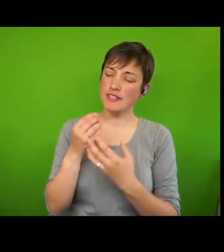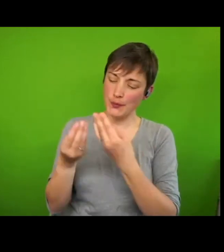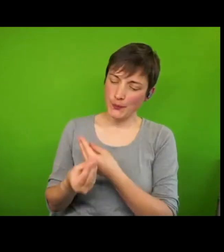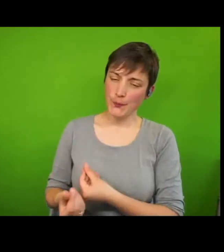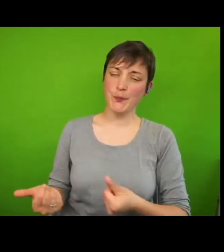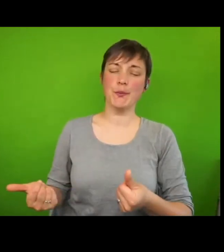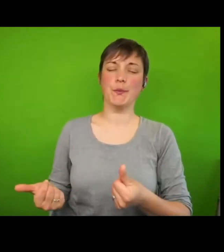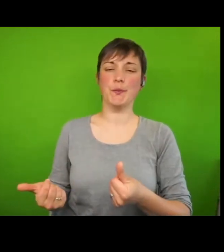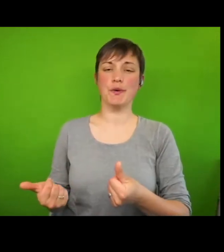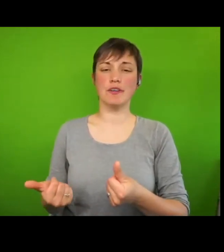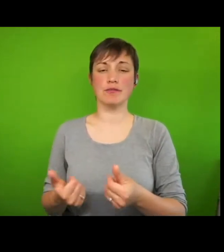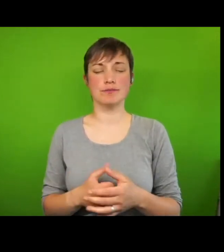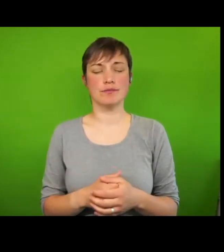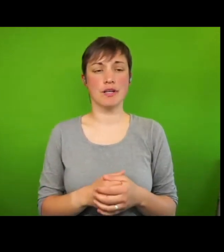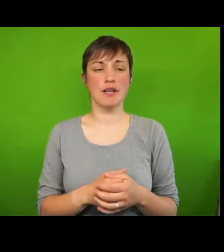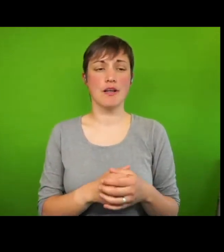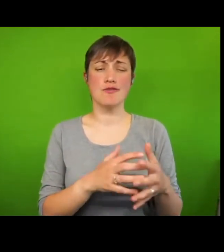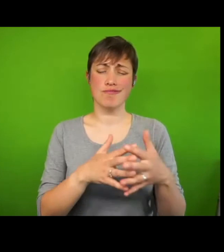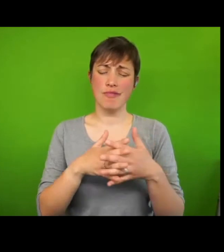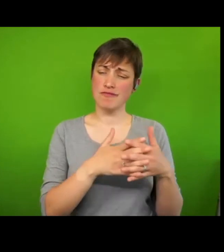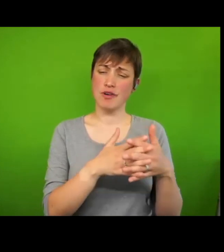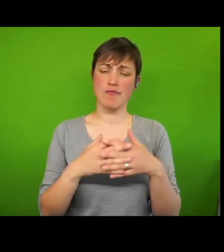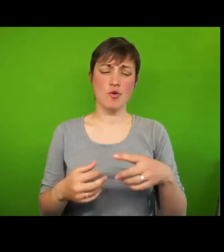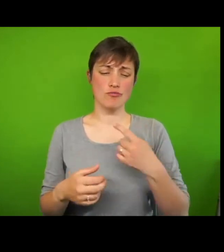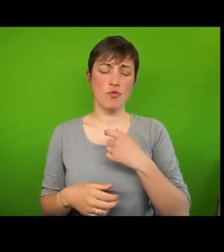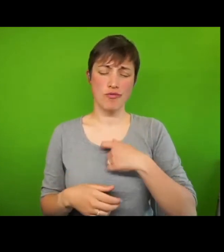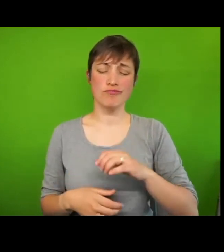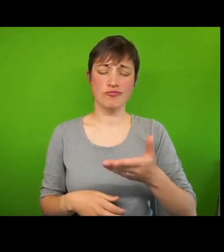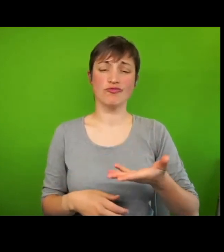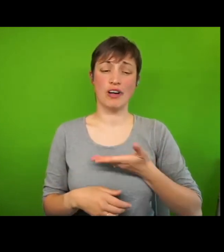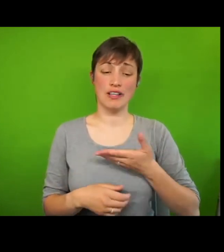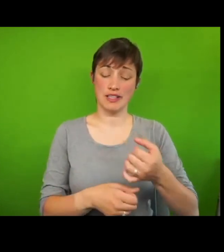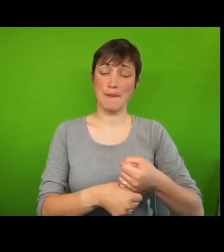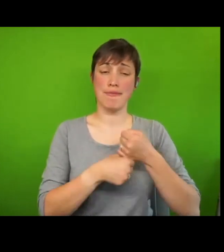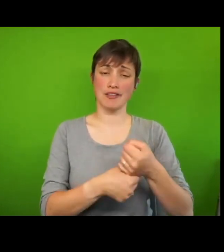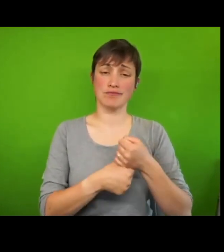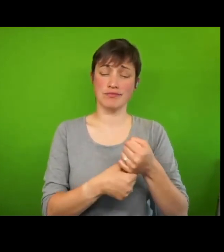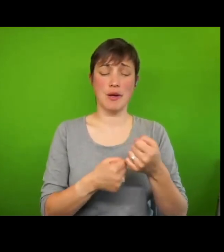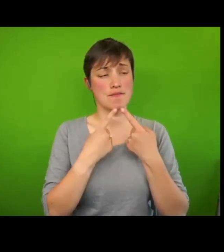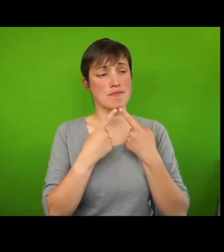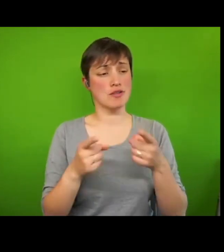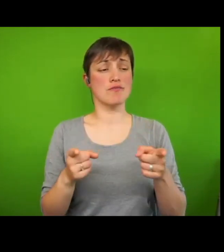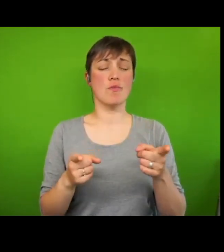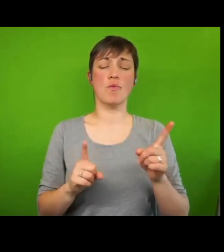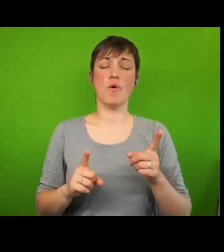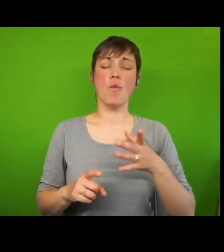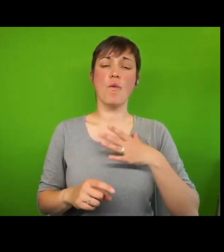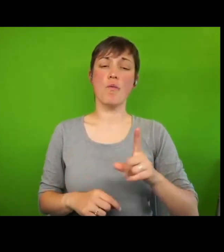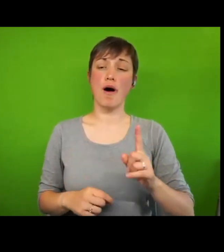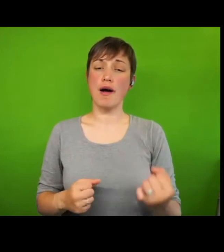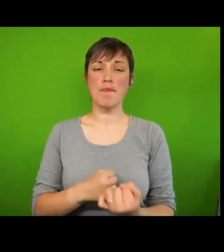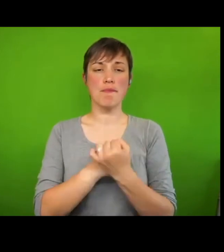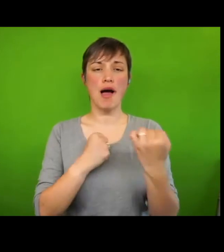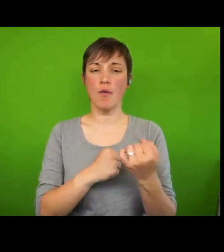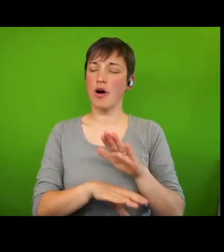people's economic human rights campaign, its message is one that demands power, not pity. It